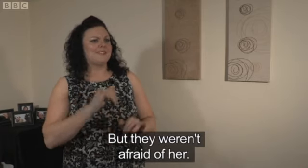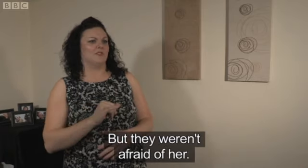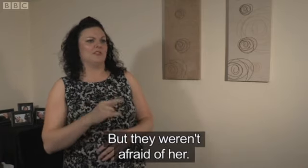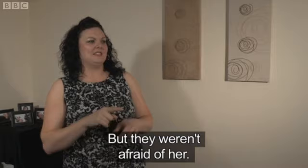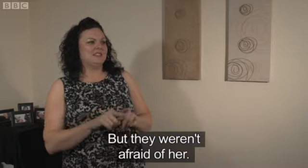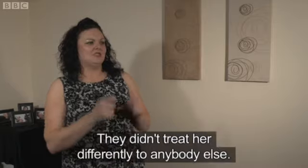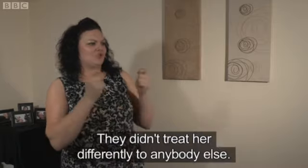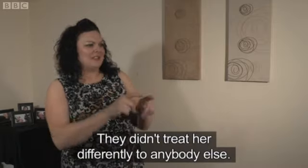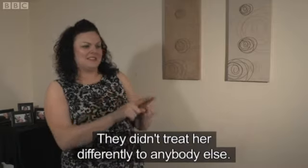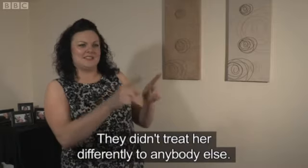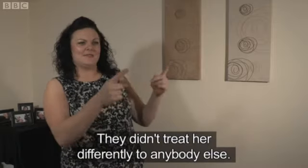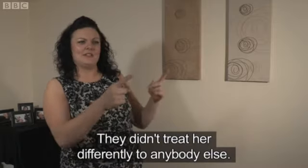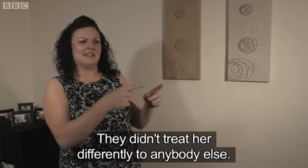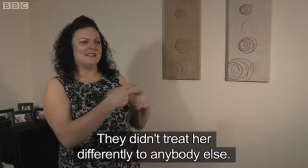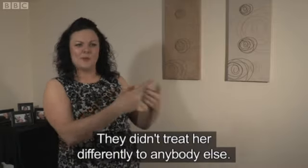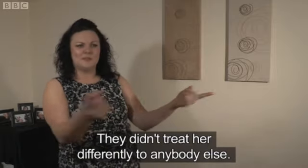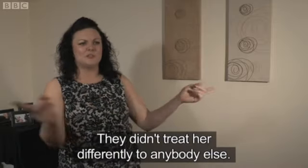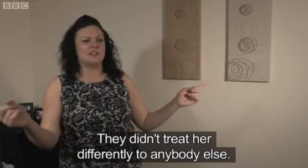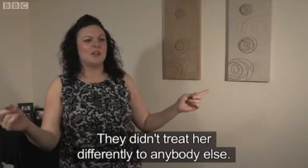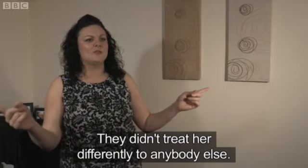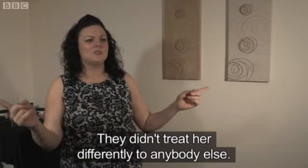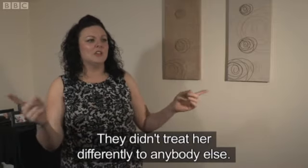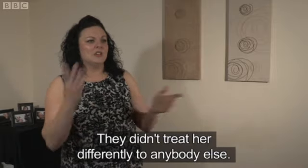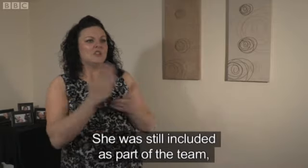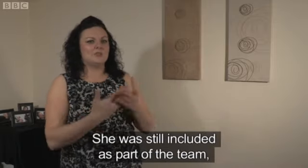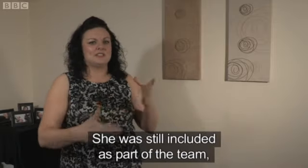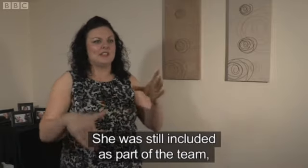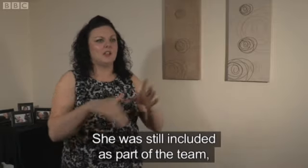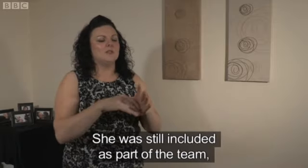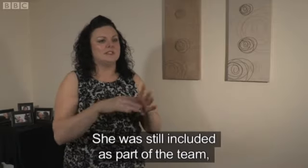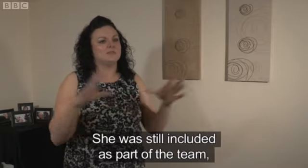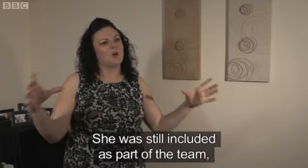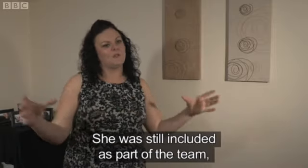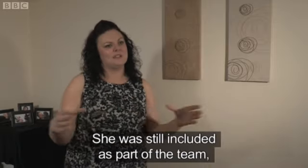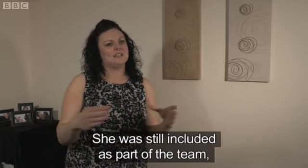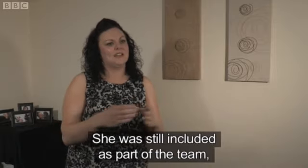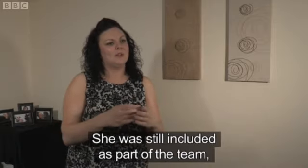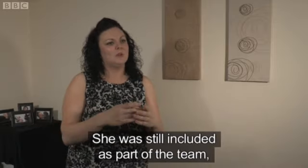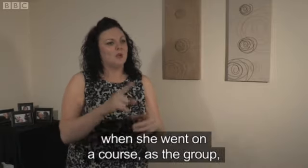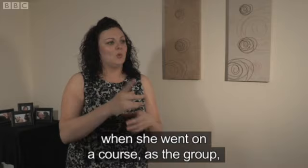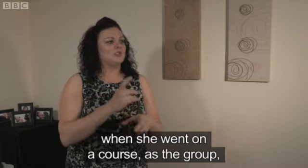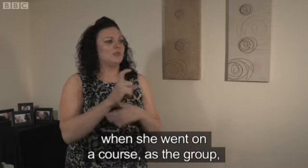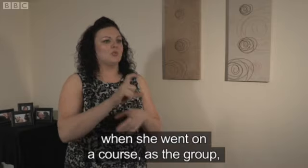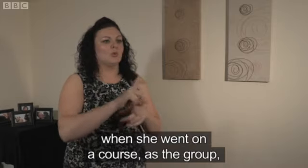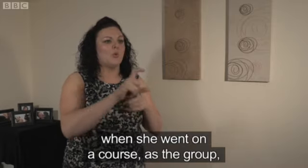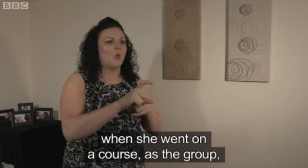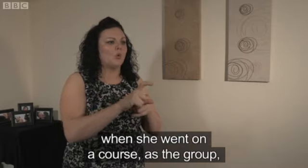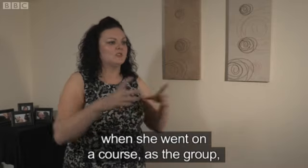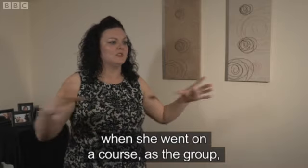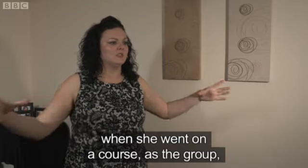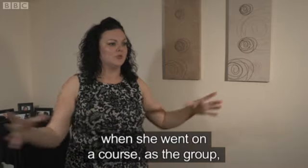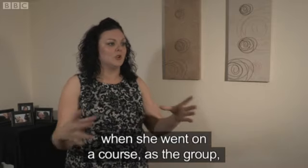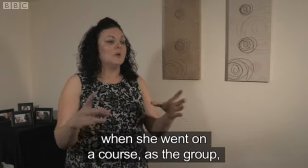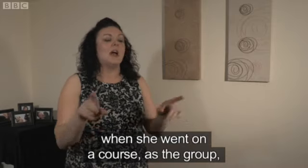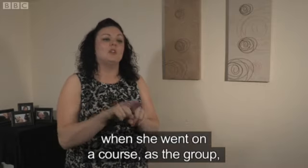her. They didn't treat her differently to anybody else. She was still included as part of the team when she went on a course as the group, and also as